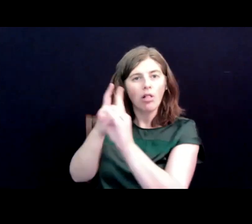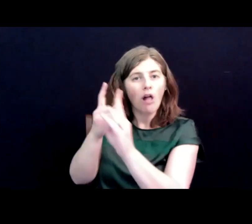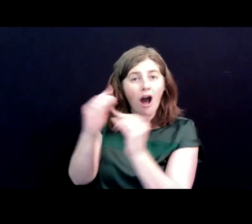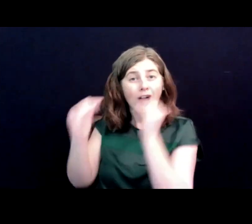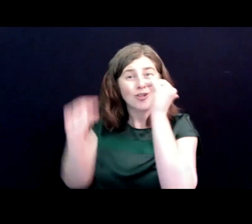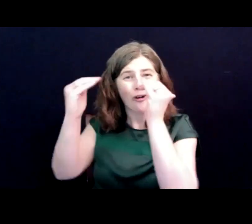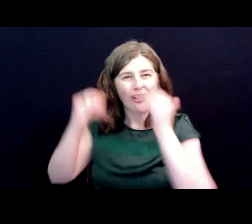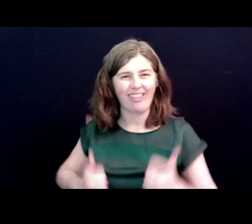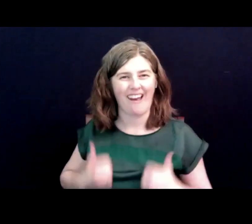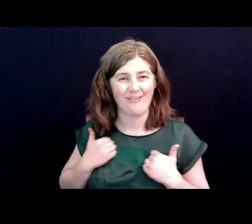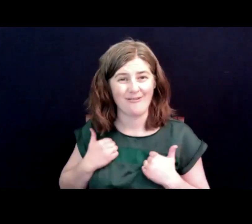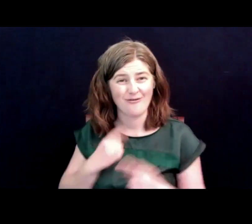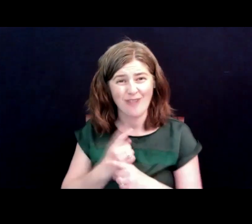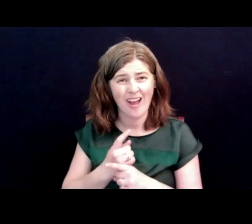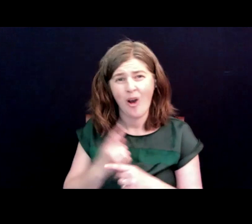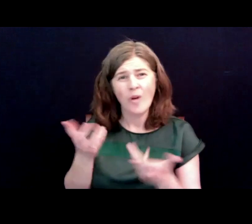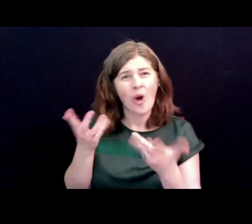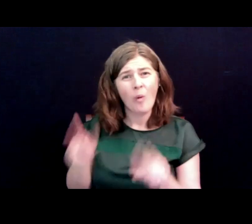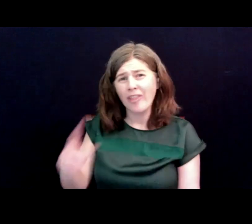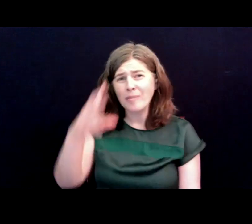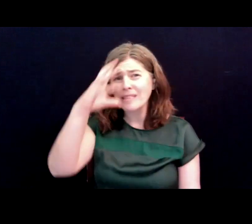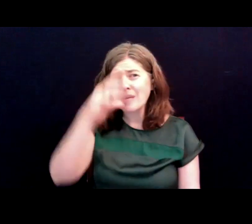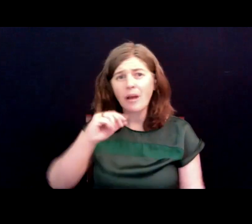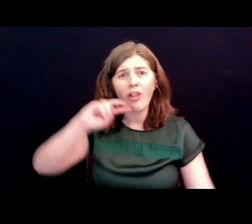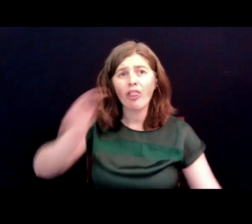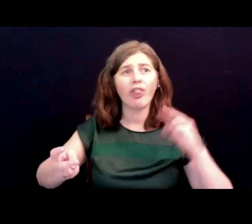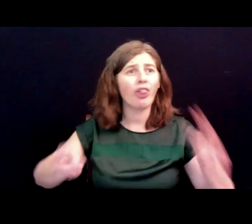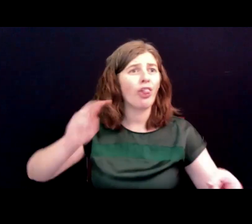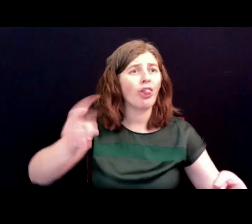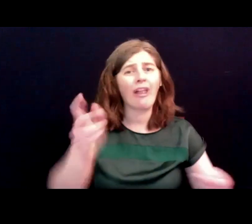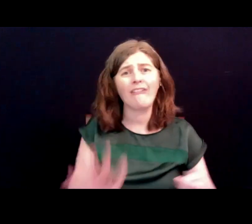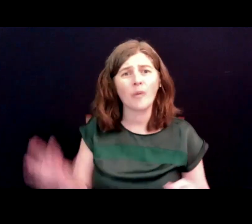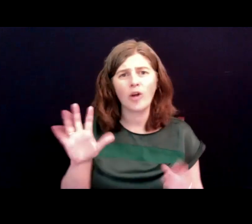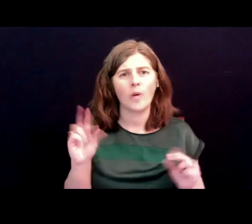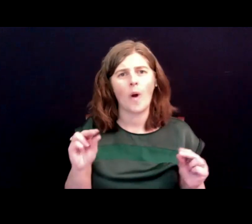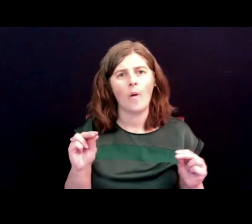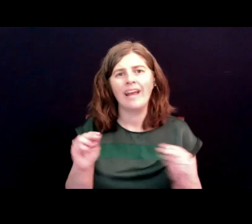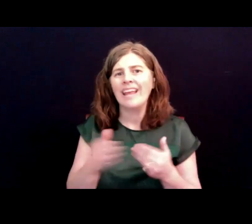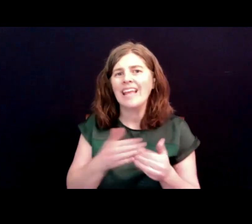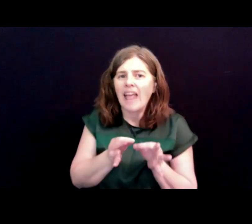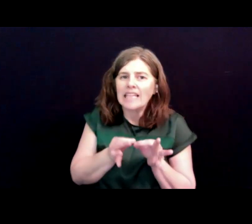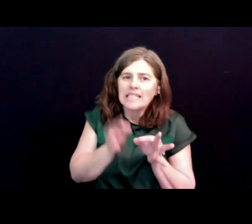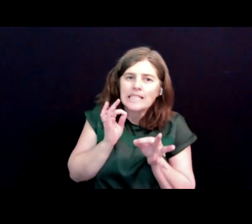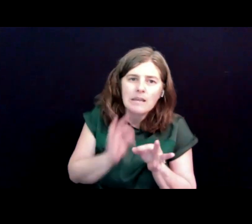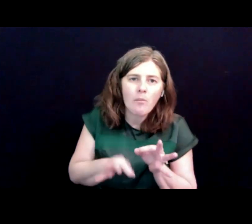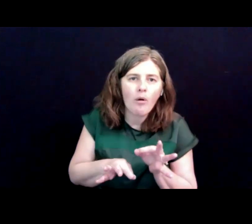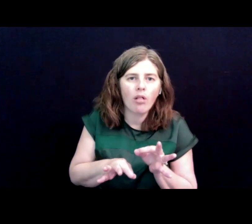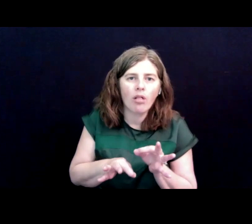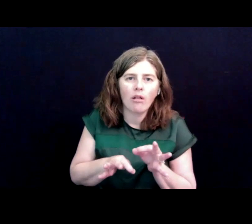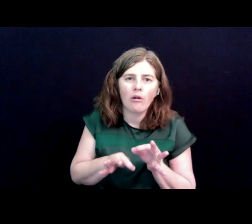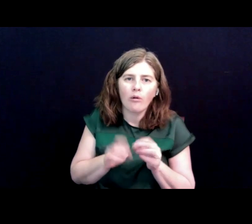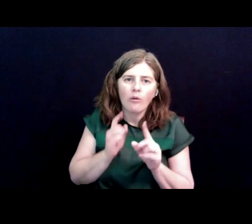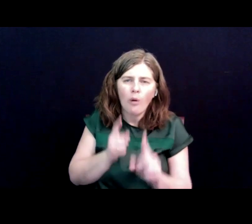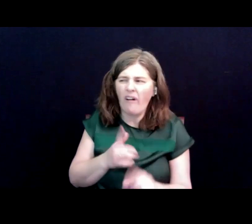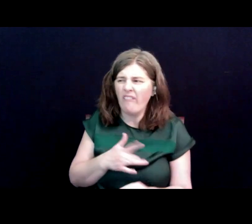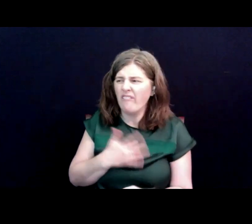right? We don't want them sleeping wherever they land. So even that simple fact right now that probably feels like